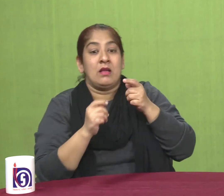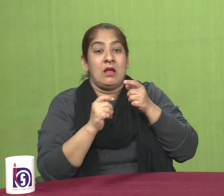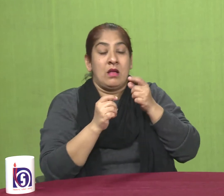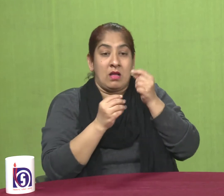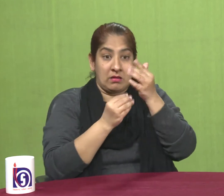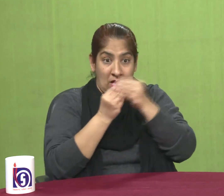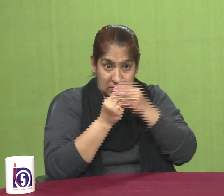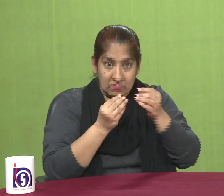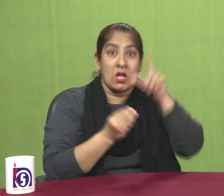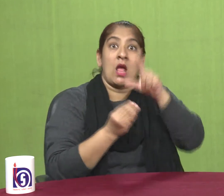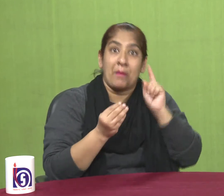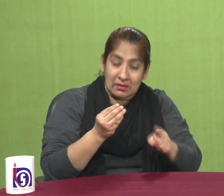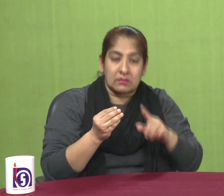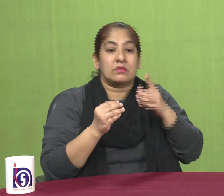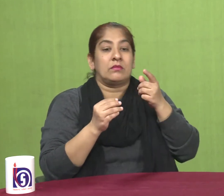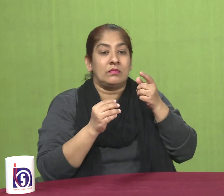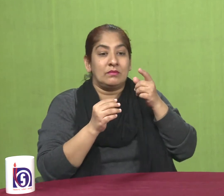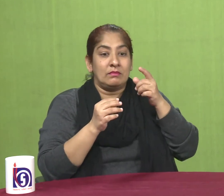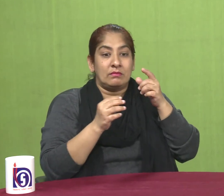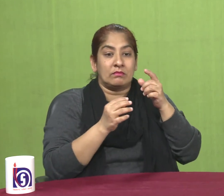issued by the bank.